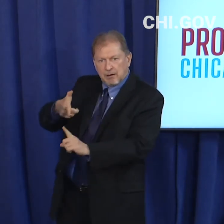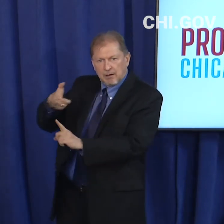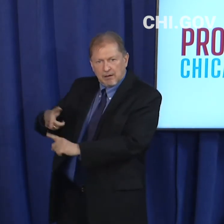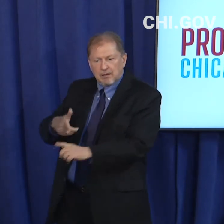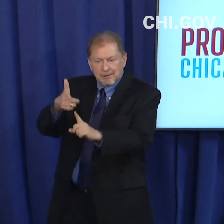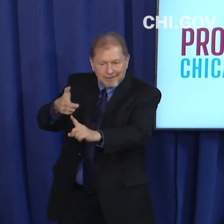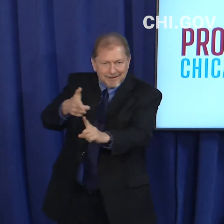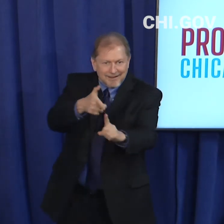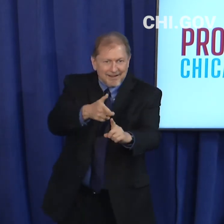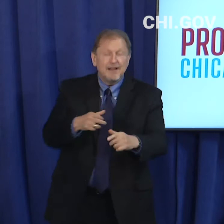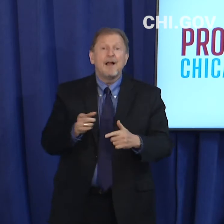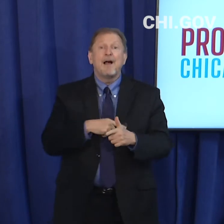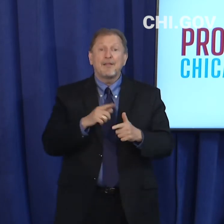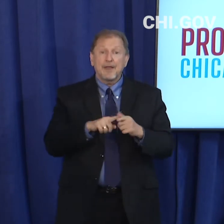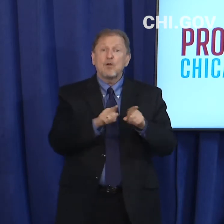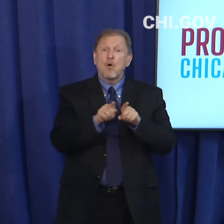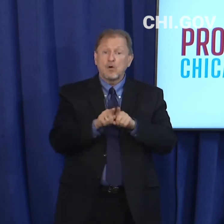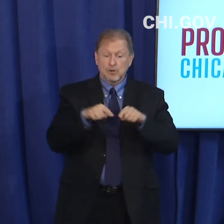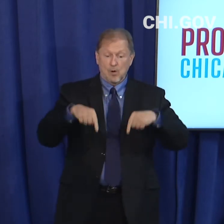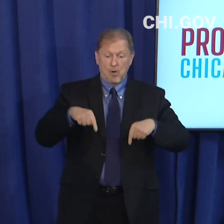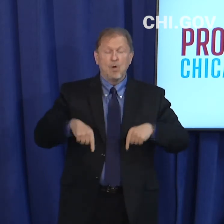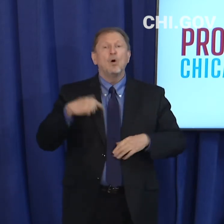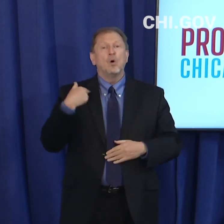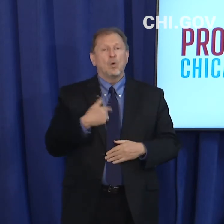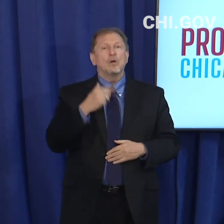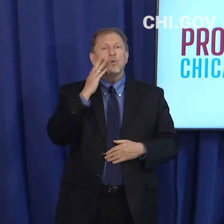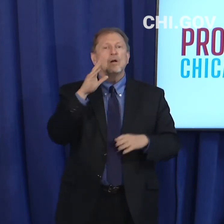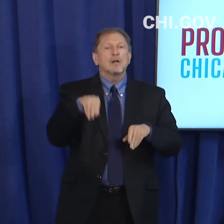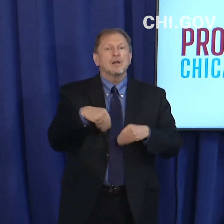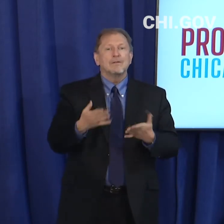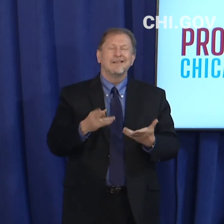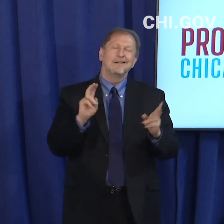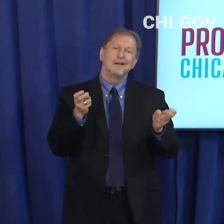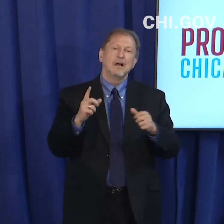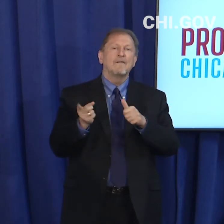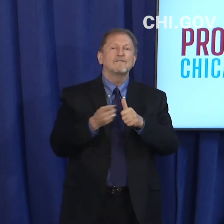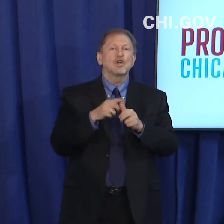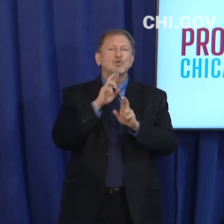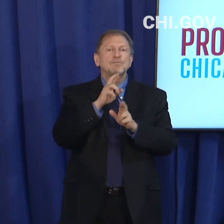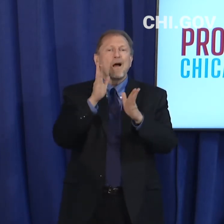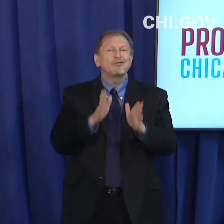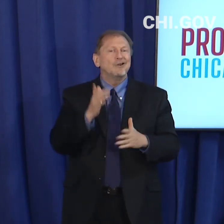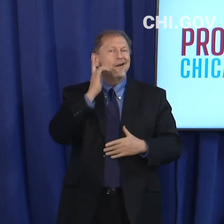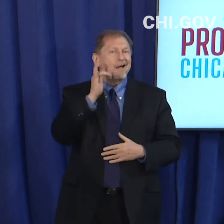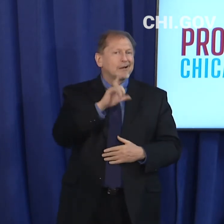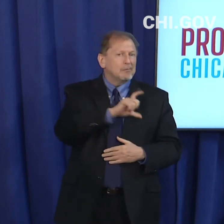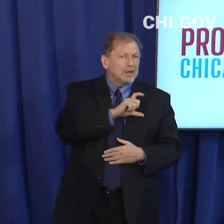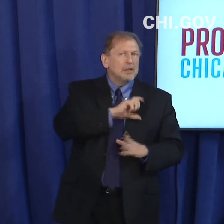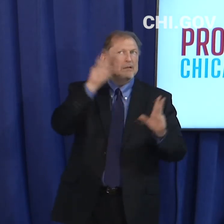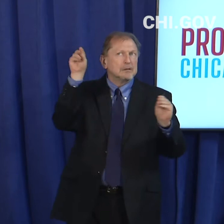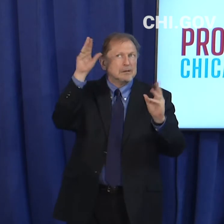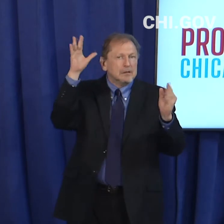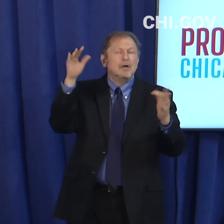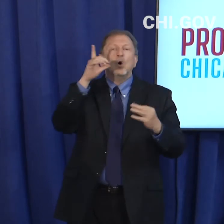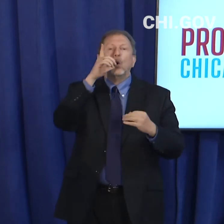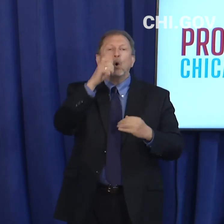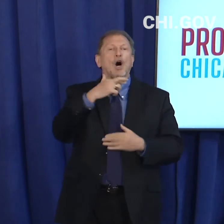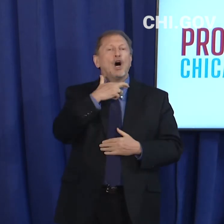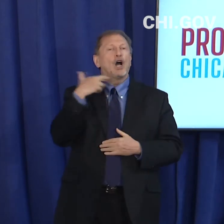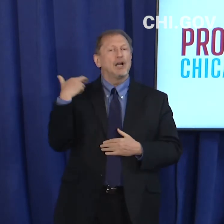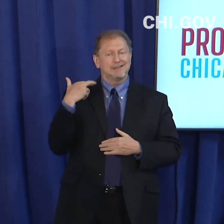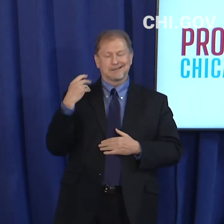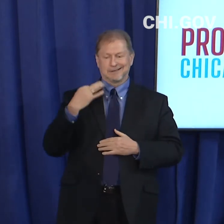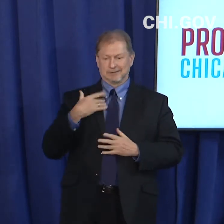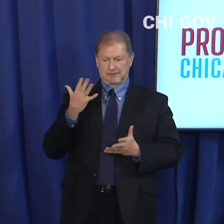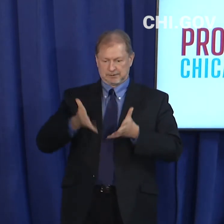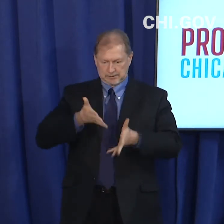first responders, first starting with first responders that are at highest risk for exposure. And then we're also making plans for